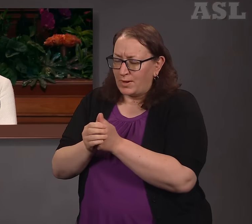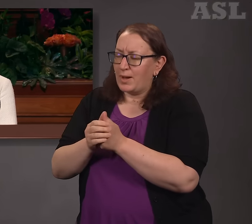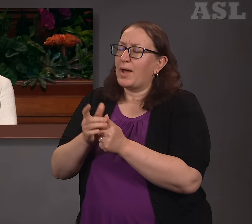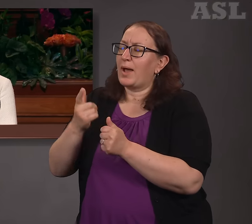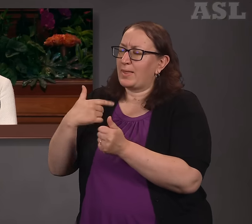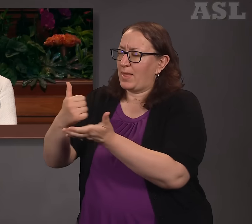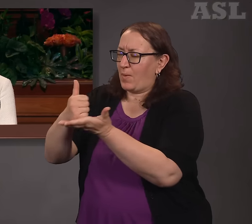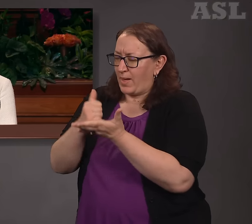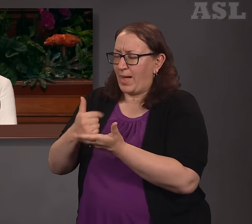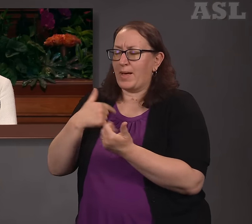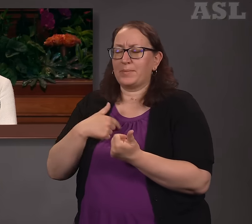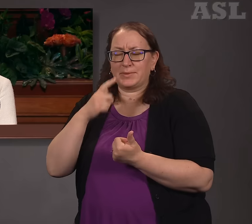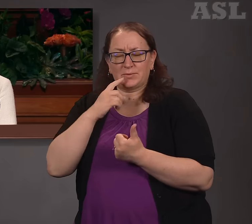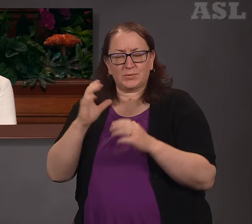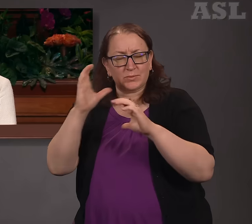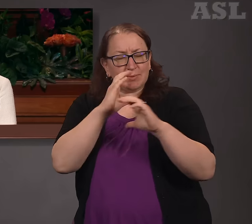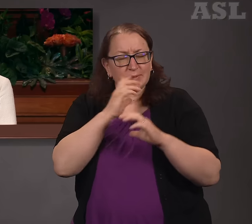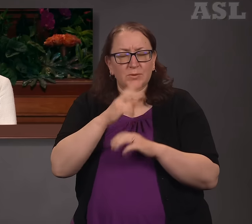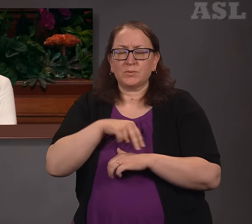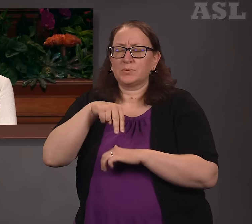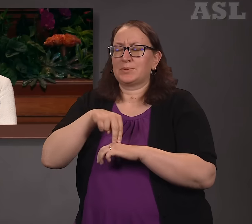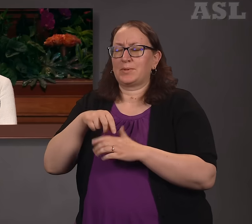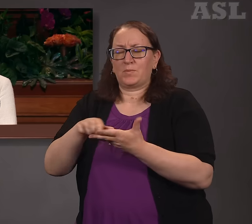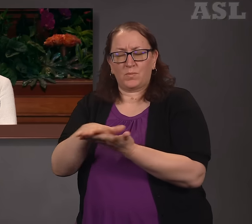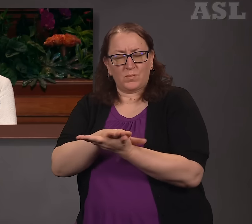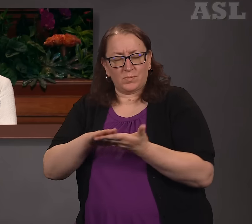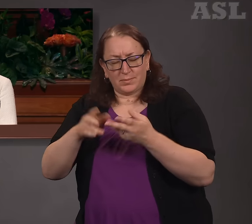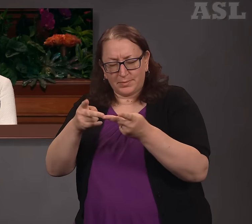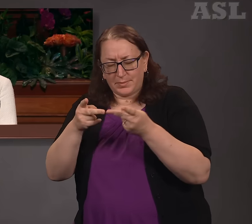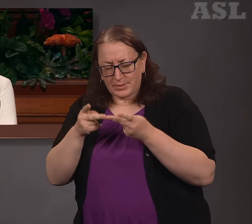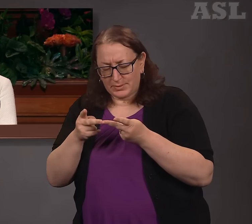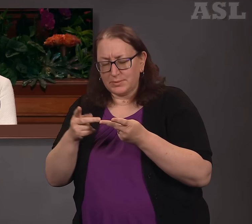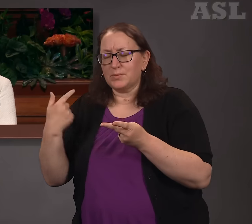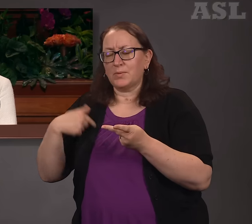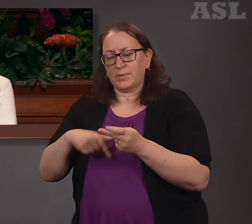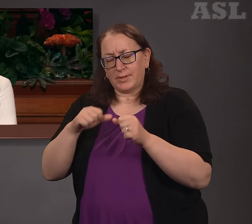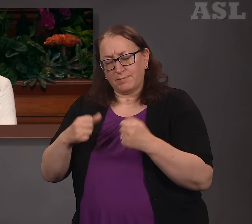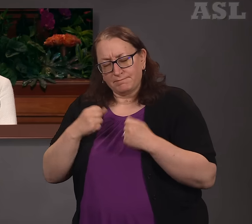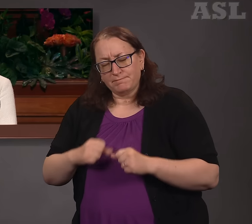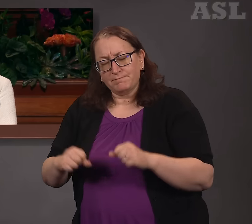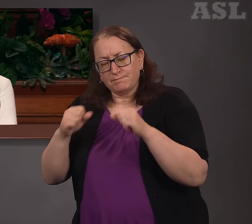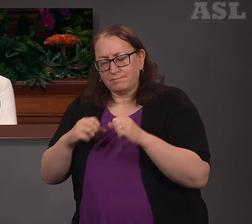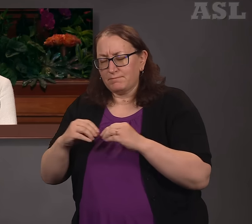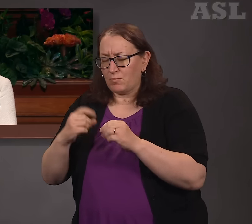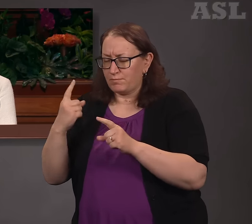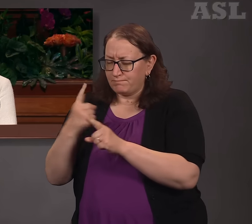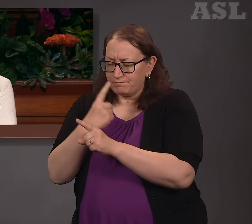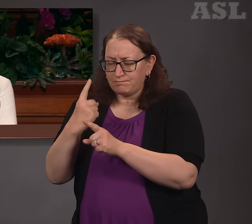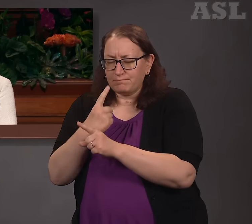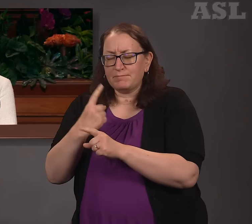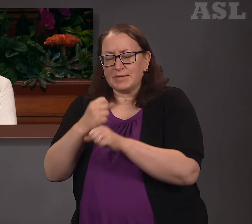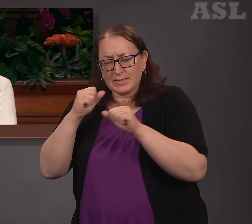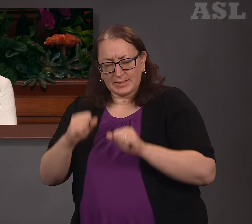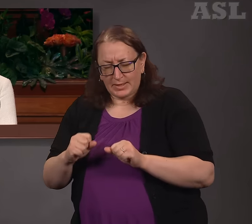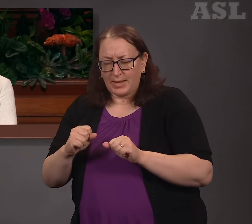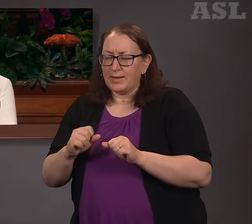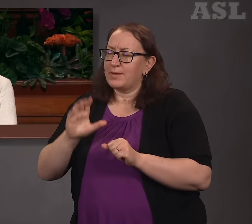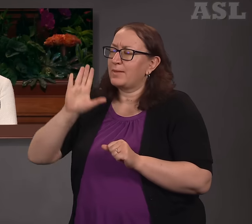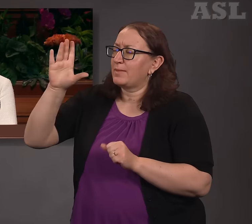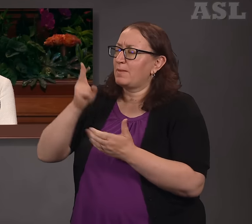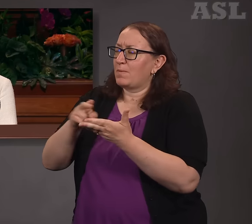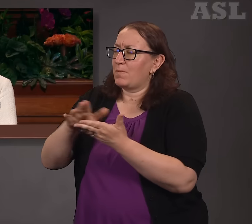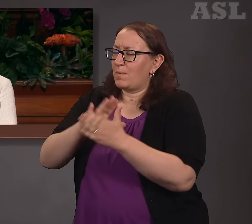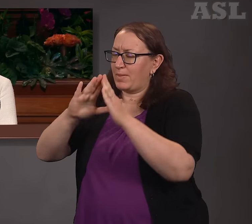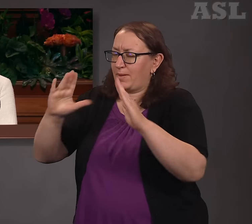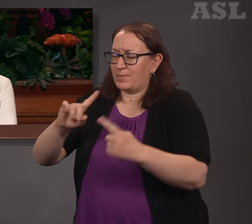to stand in holy places, that we may strive to more regularly attend thy